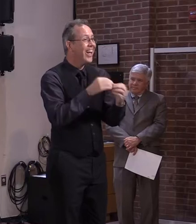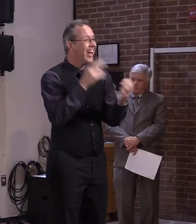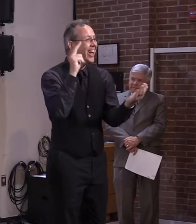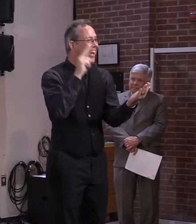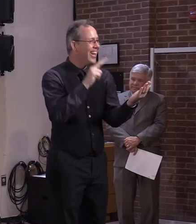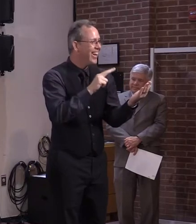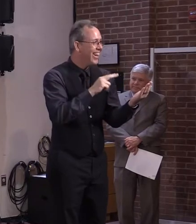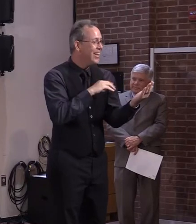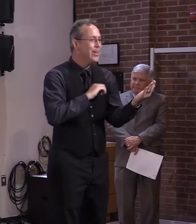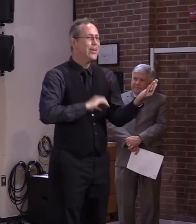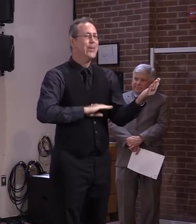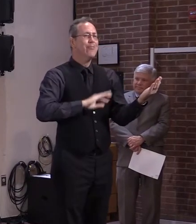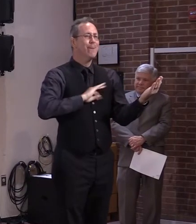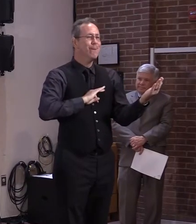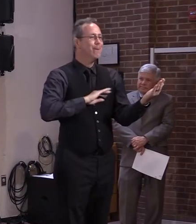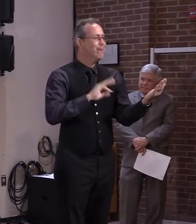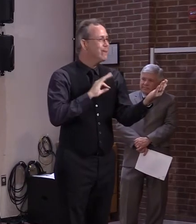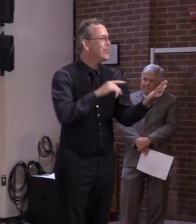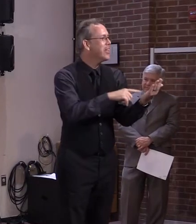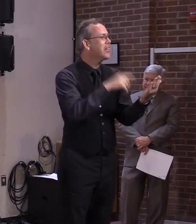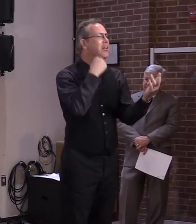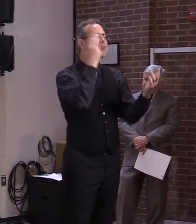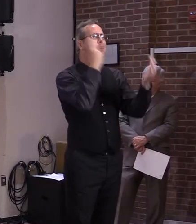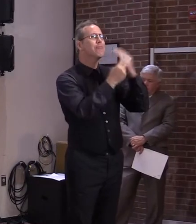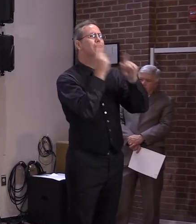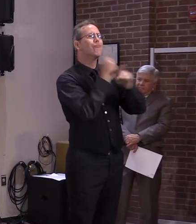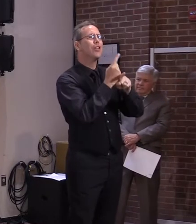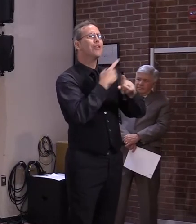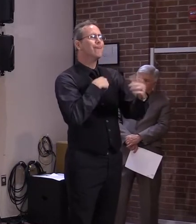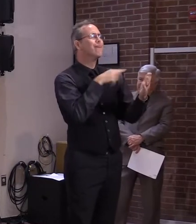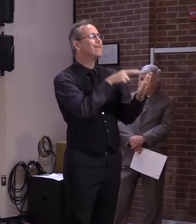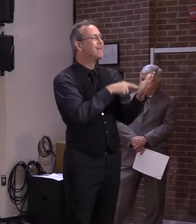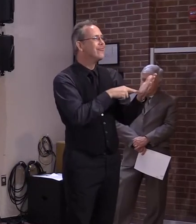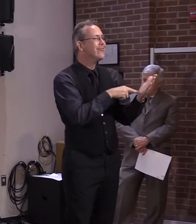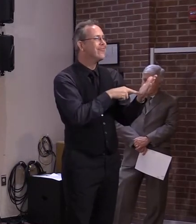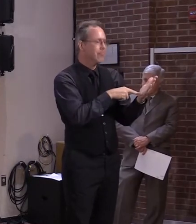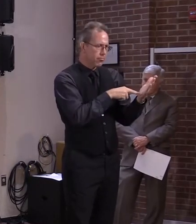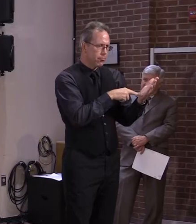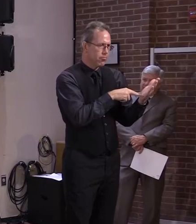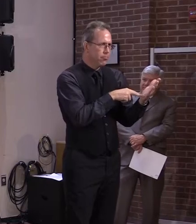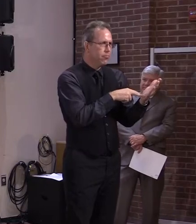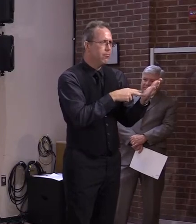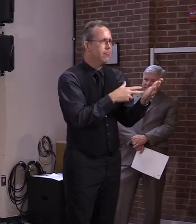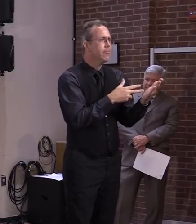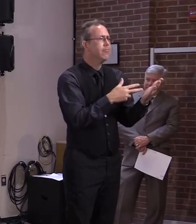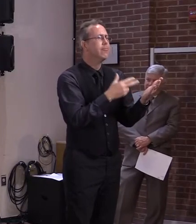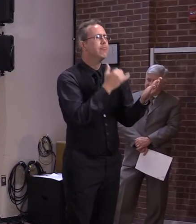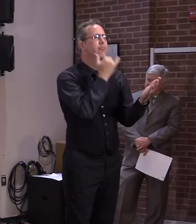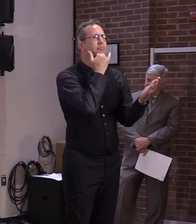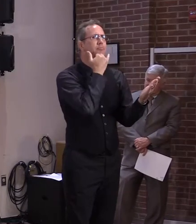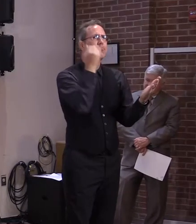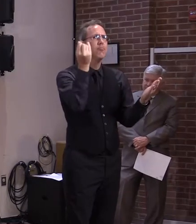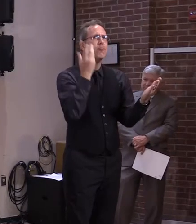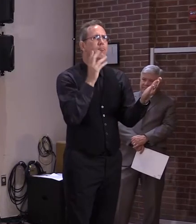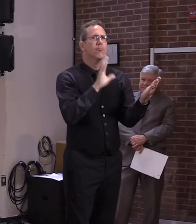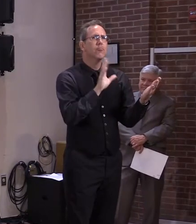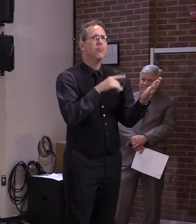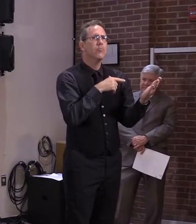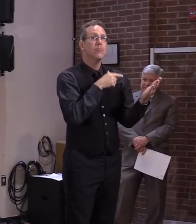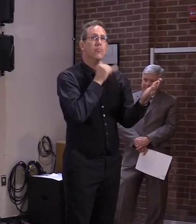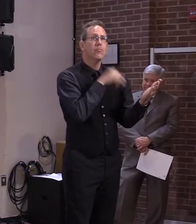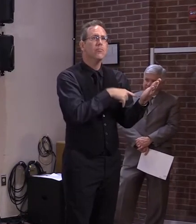it confirmed what we were anticipating, and then get the surprise, this